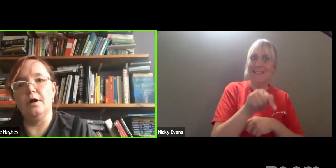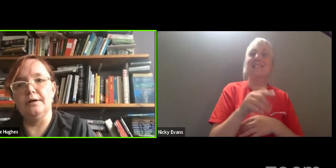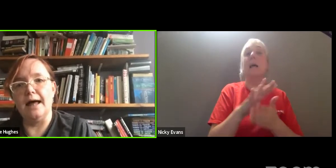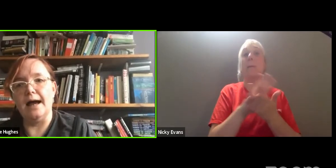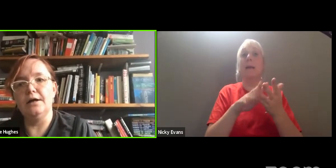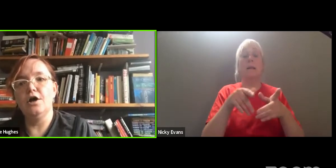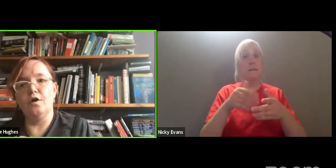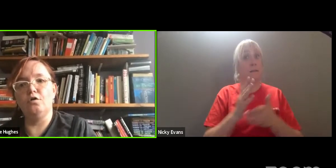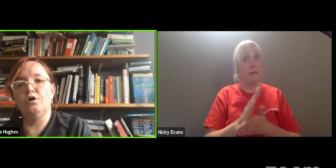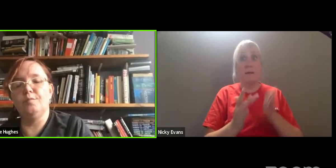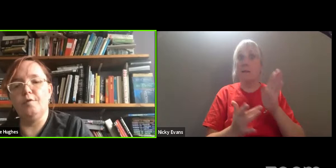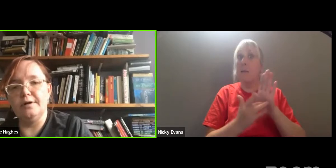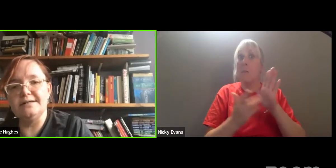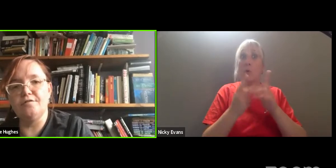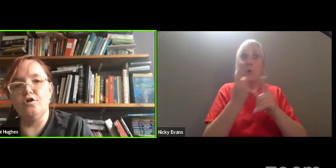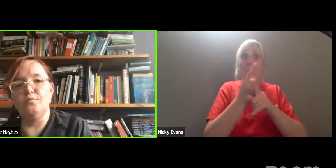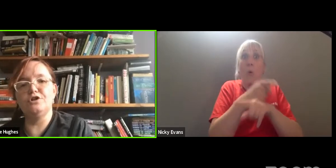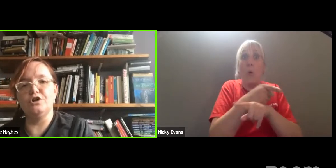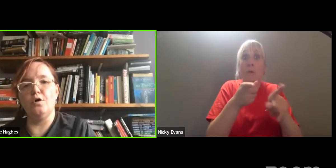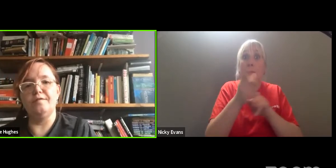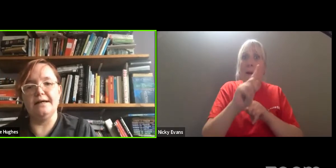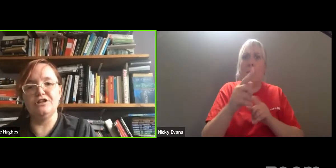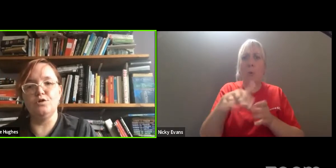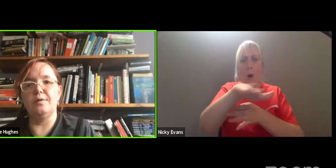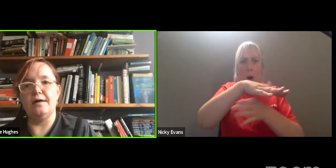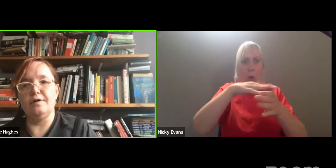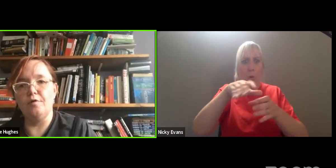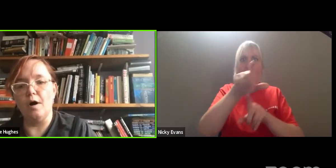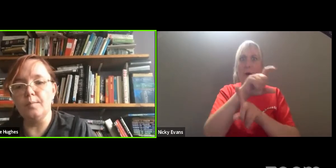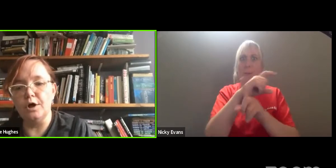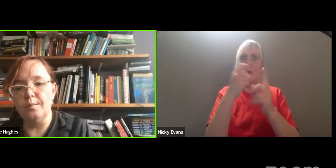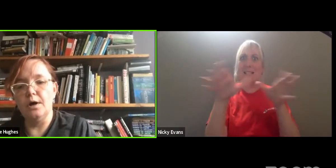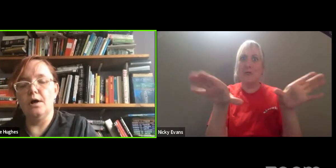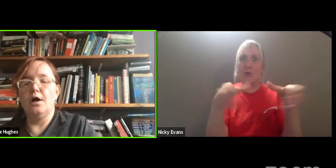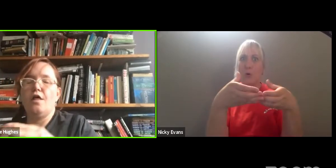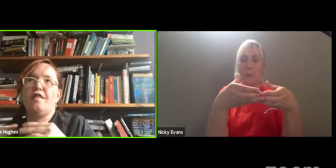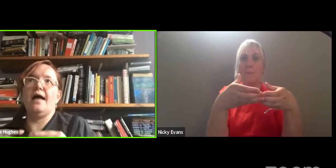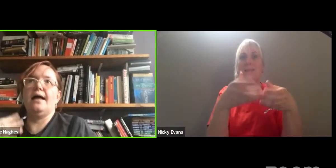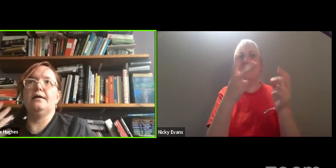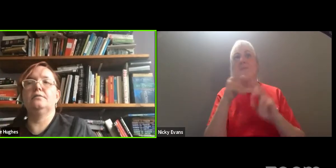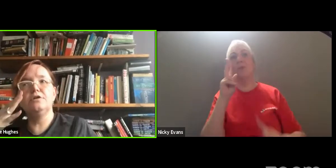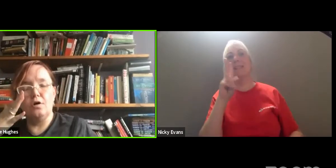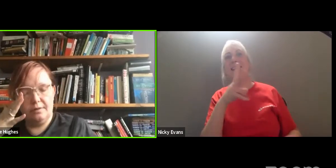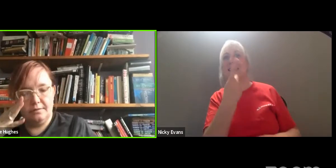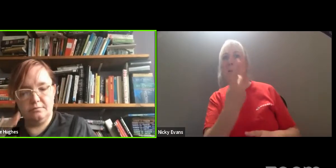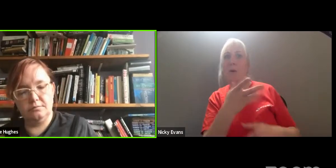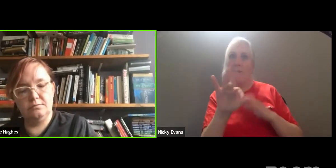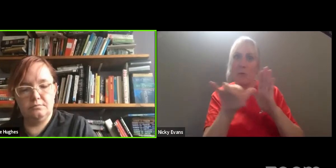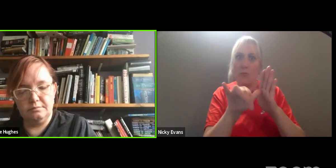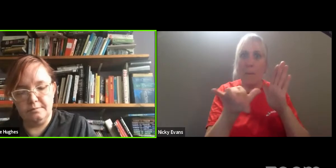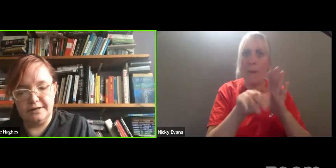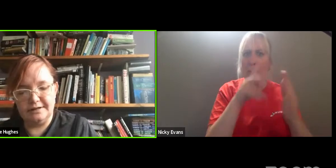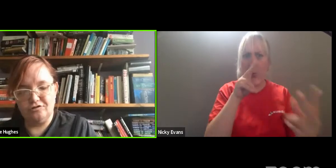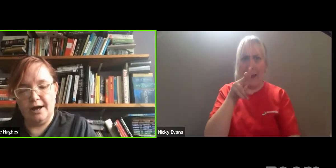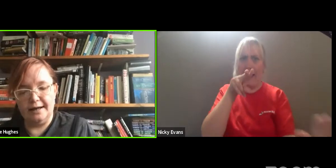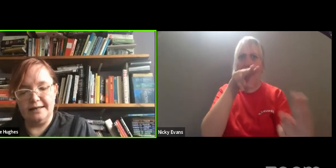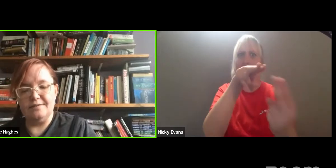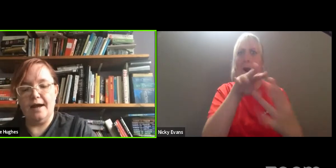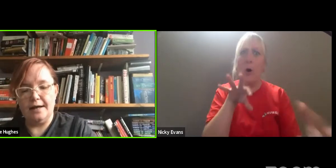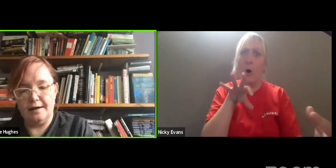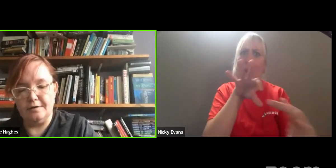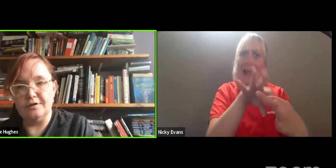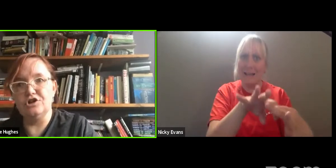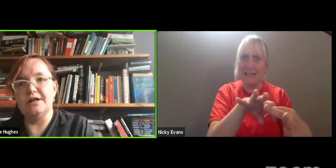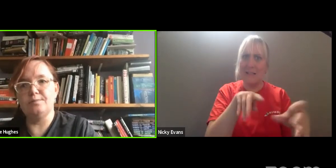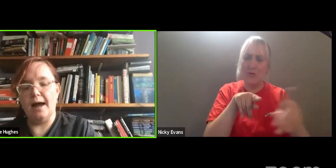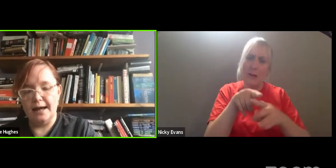to people online, the local community groups. You know, if you see someone having a problem, then, you know, try and